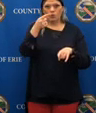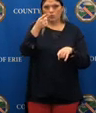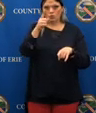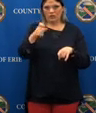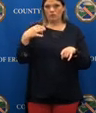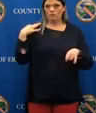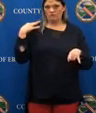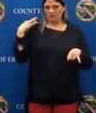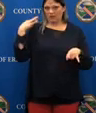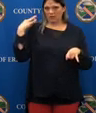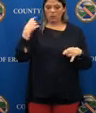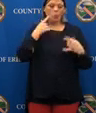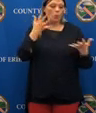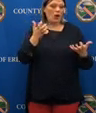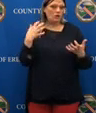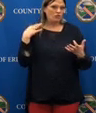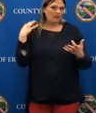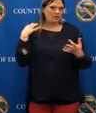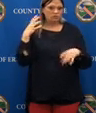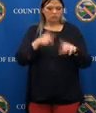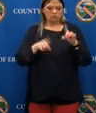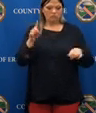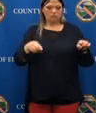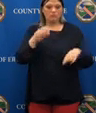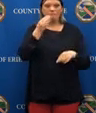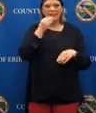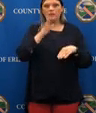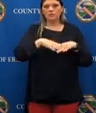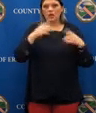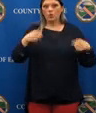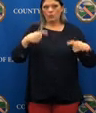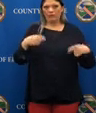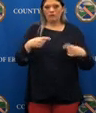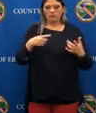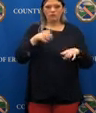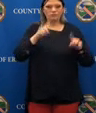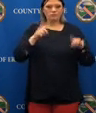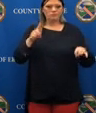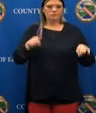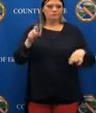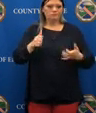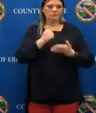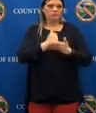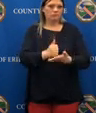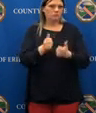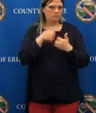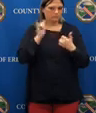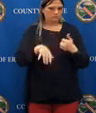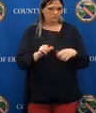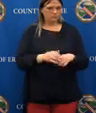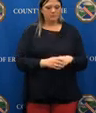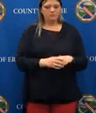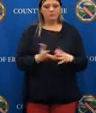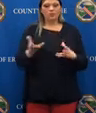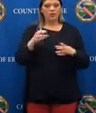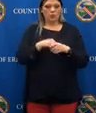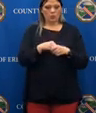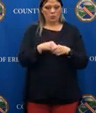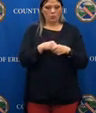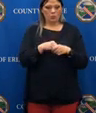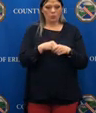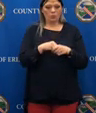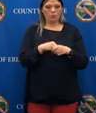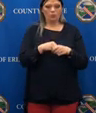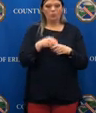like to volunteer. The various Meals on Wheels and others need help with assistance for volunteering, and that includes